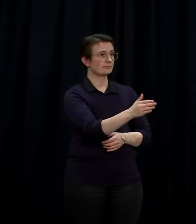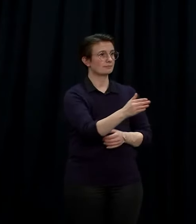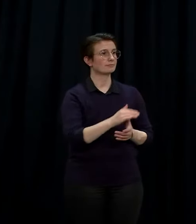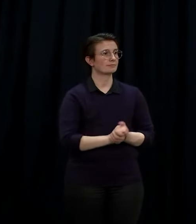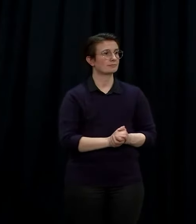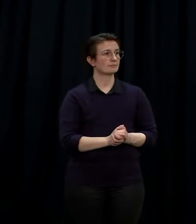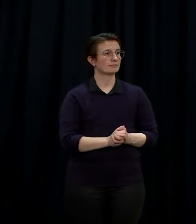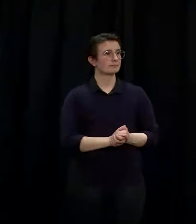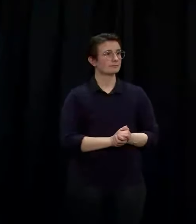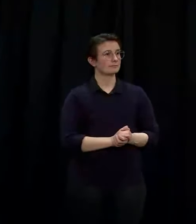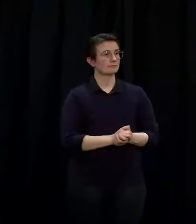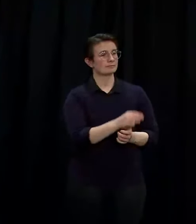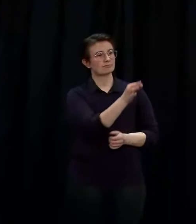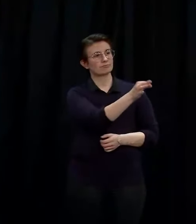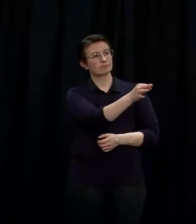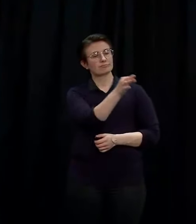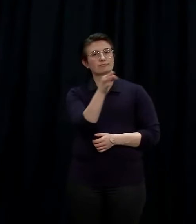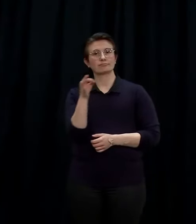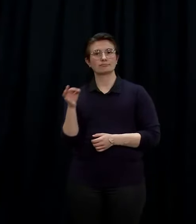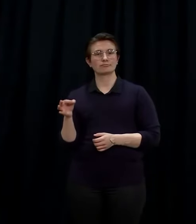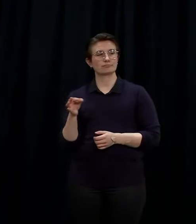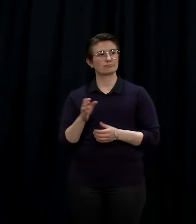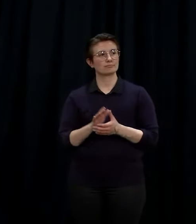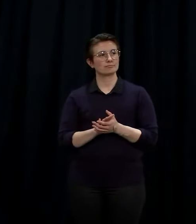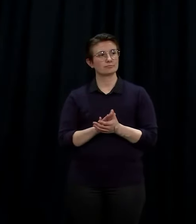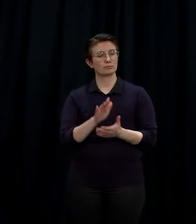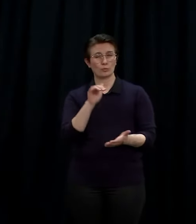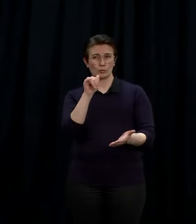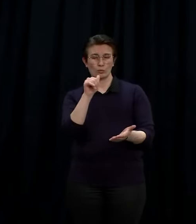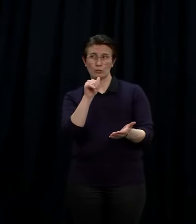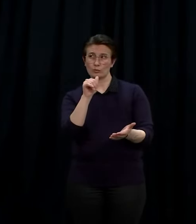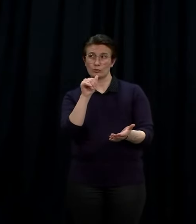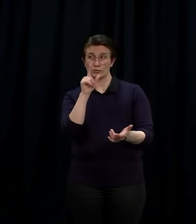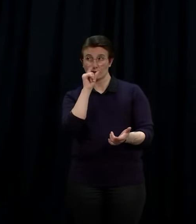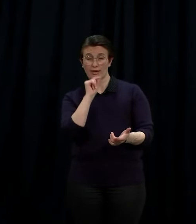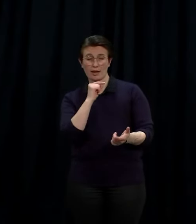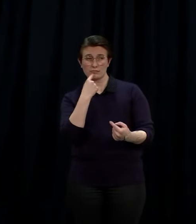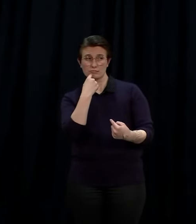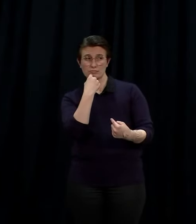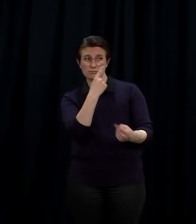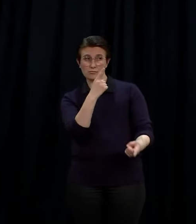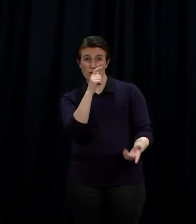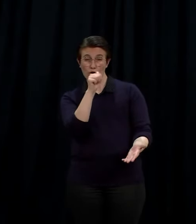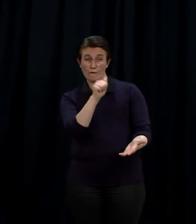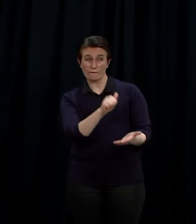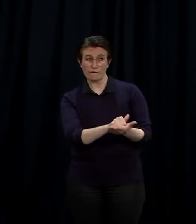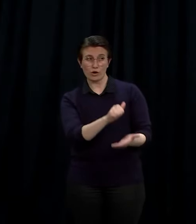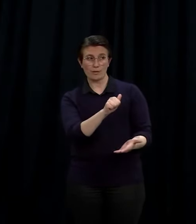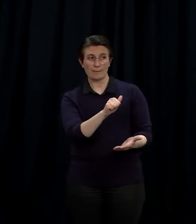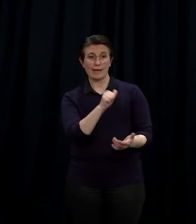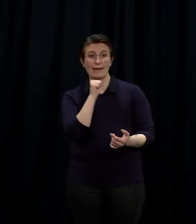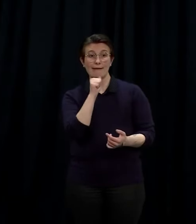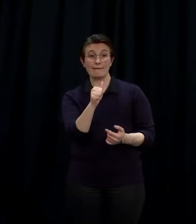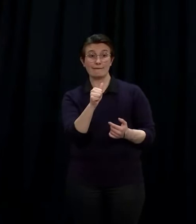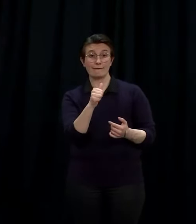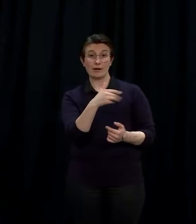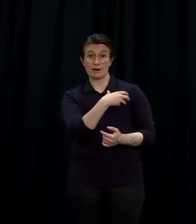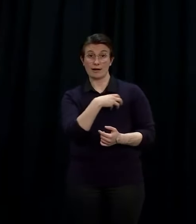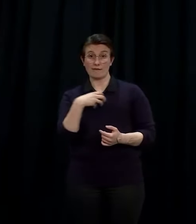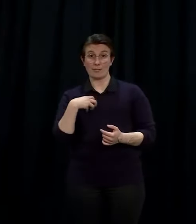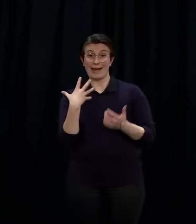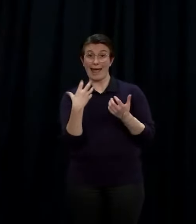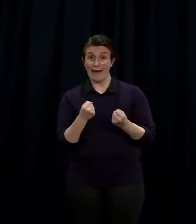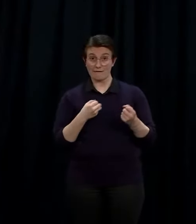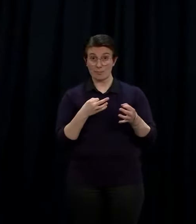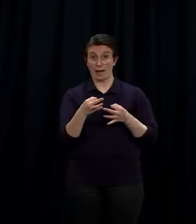So can you just confirm whether or not the government has a vaccination rollout plan specific for the homeless? And if not, is